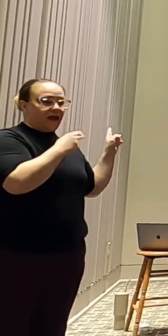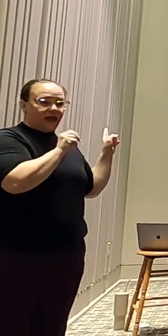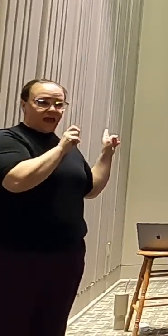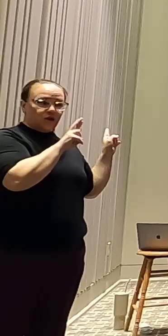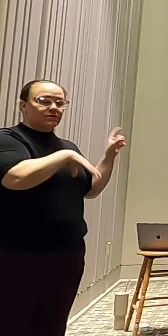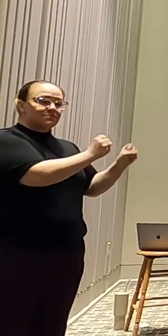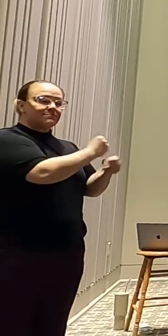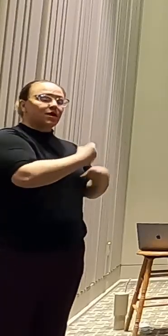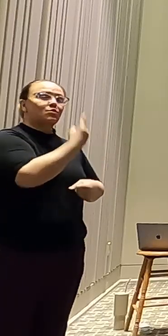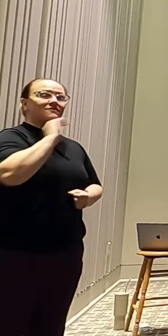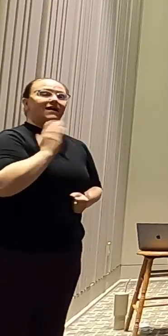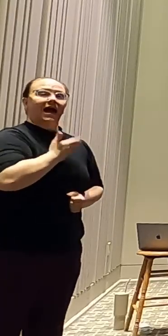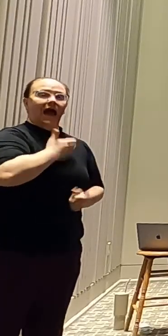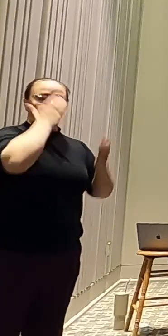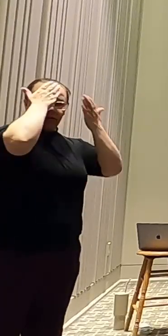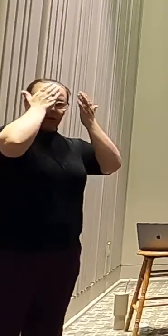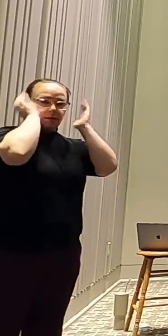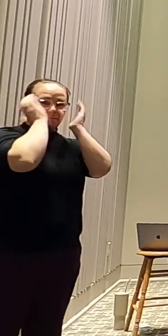Henry Hunt.